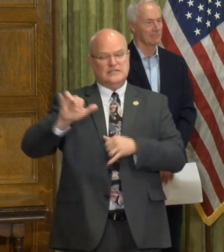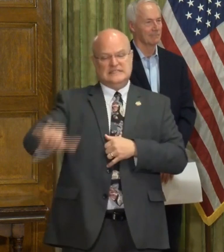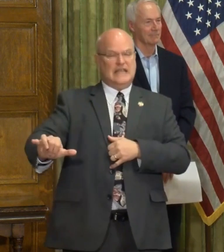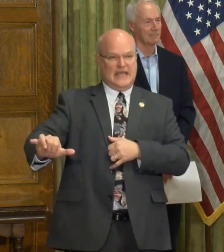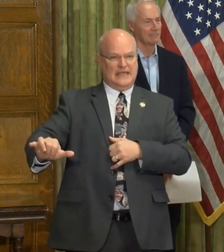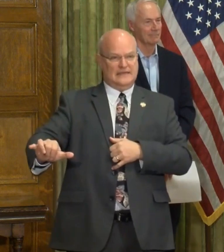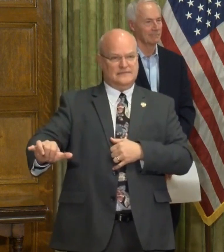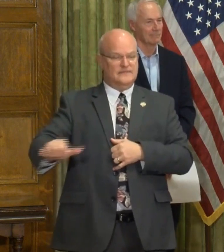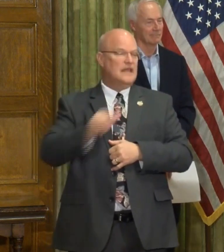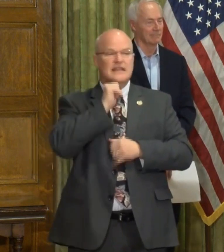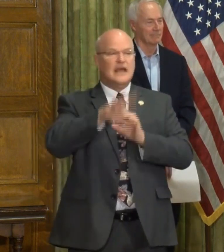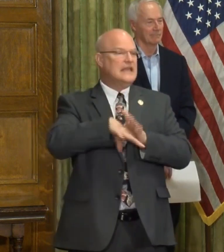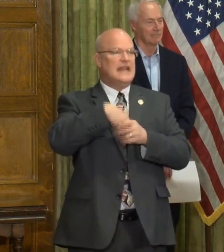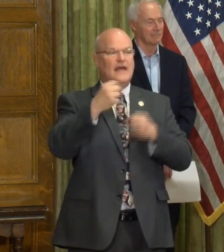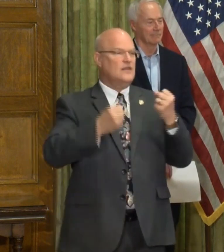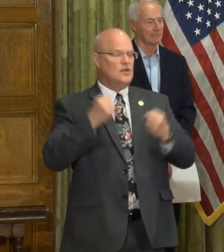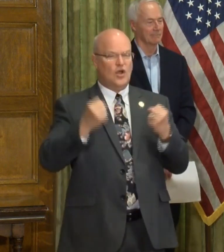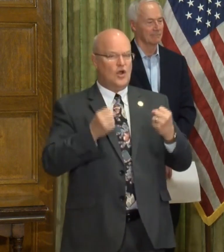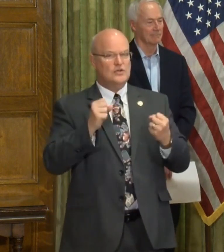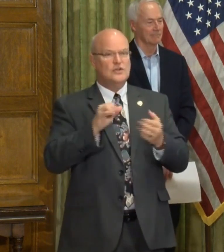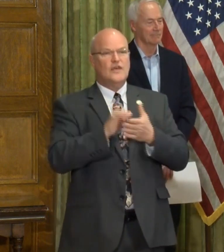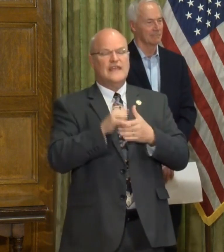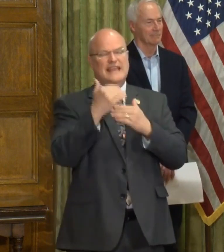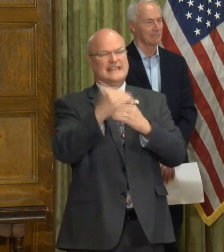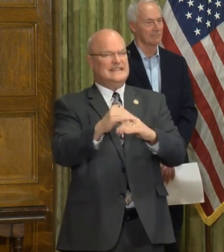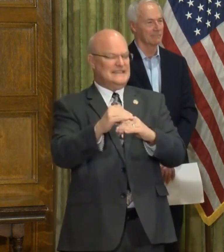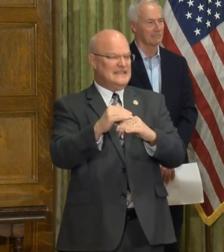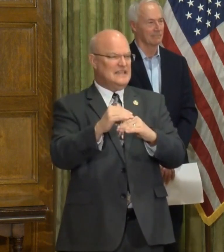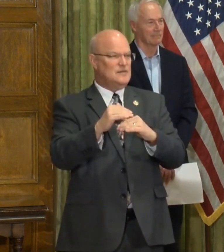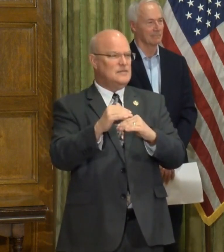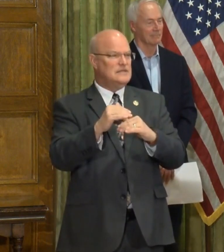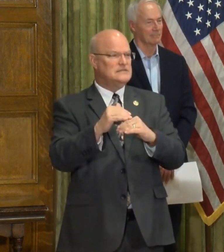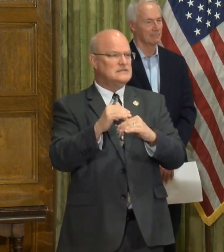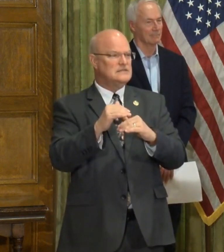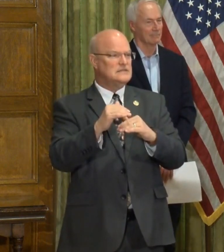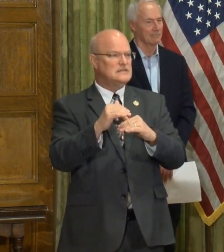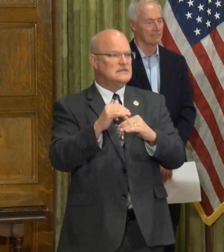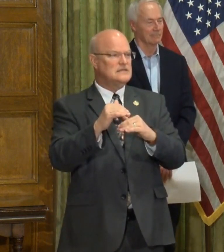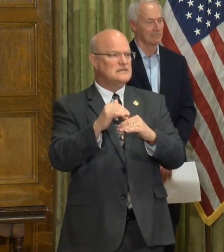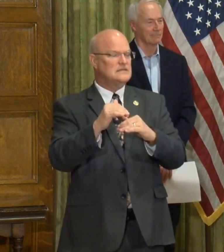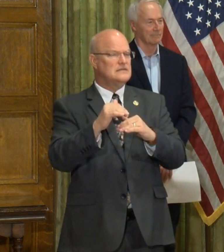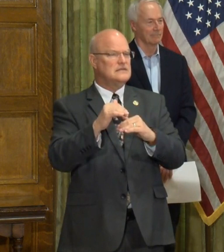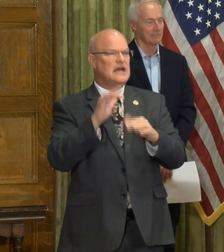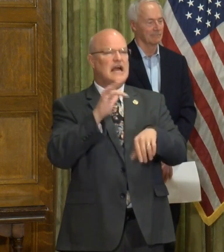stay in the car and not get out of the car, so that limits